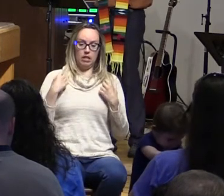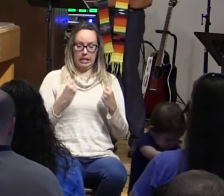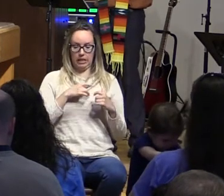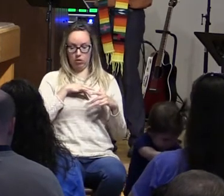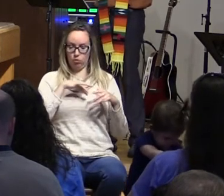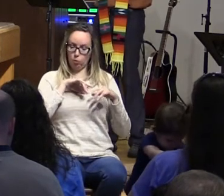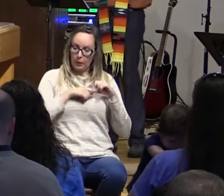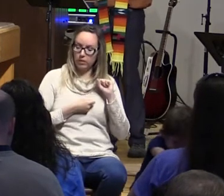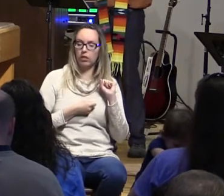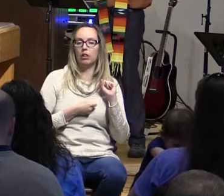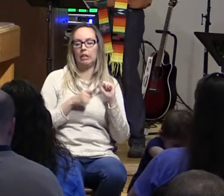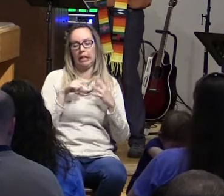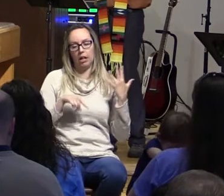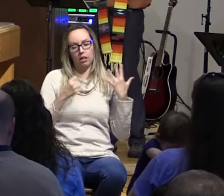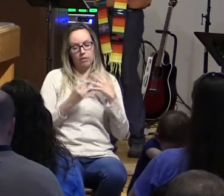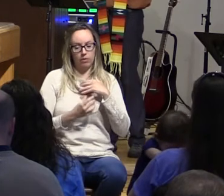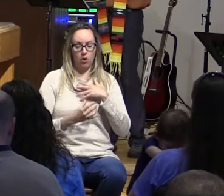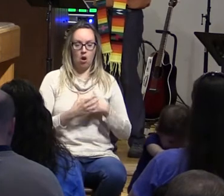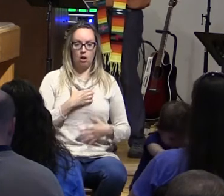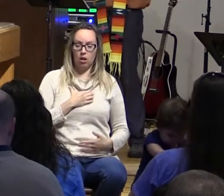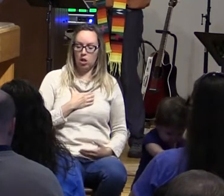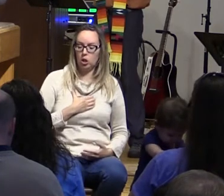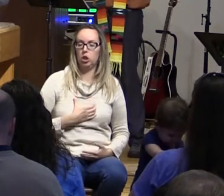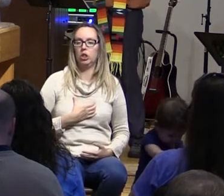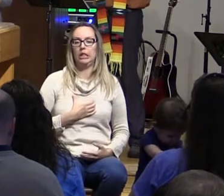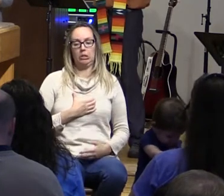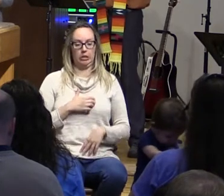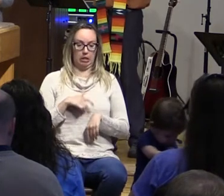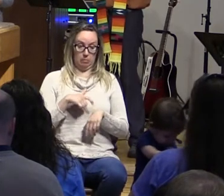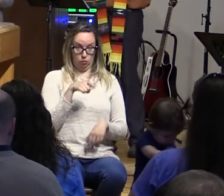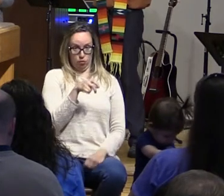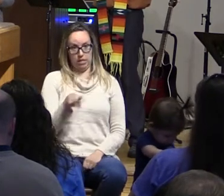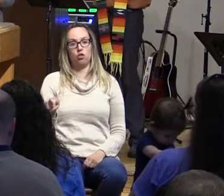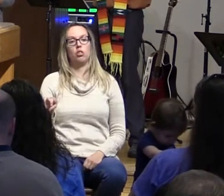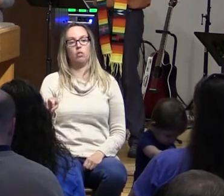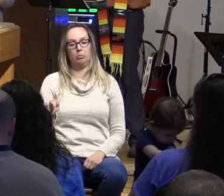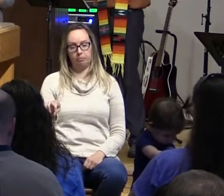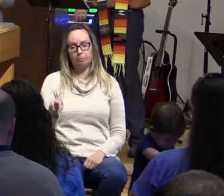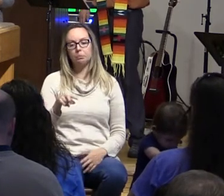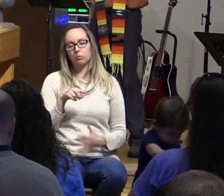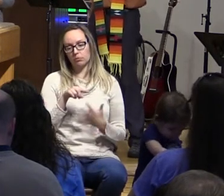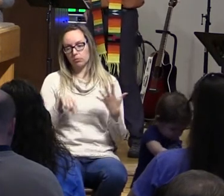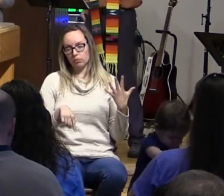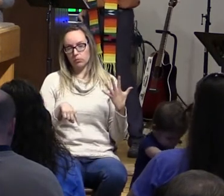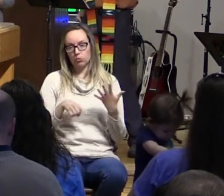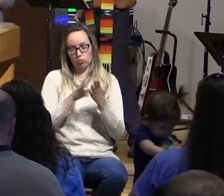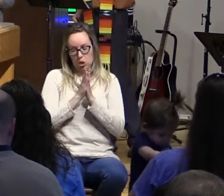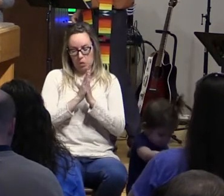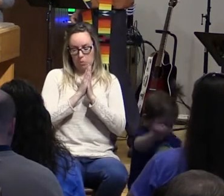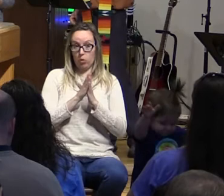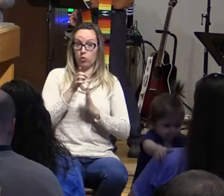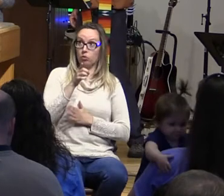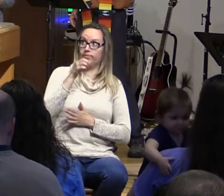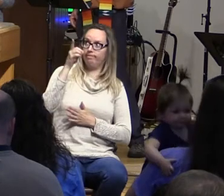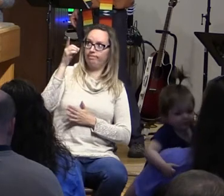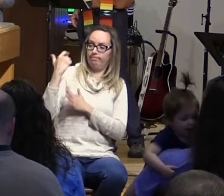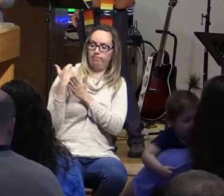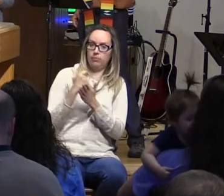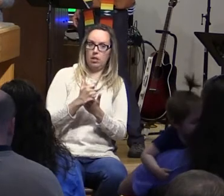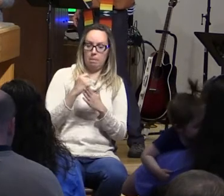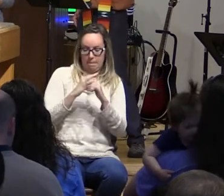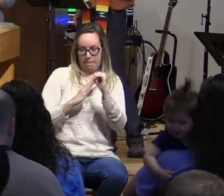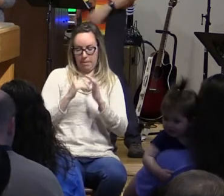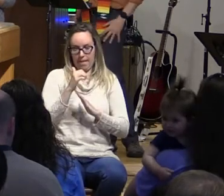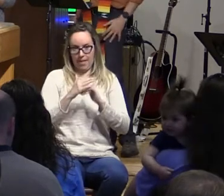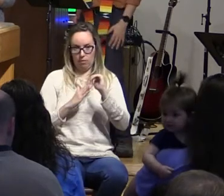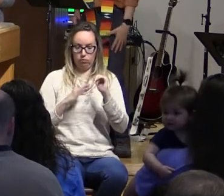grieving, those who are hungry, and those in times of transition. May you be a source of comfort, and may we reach